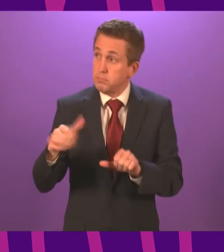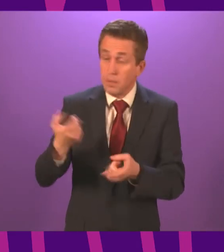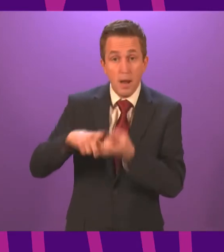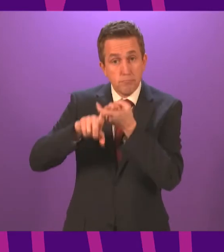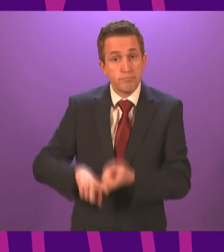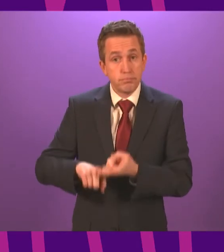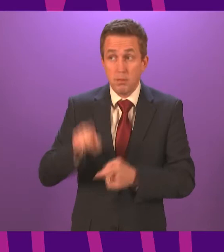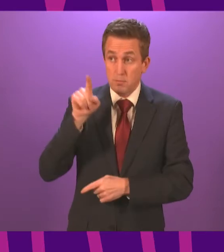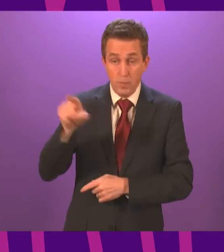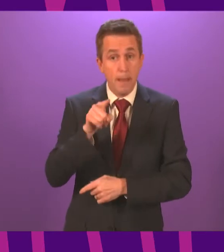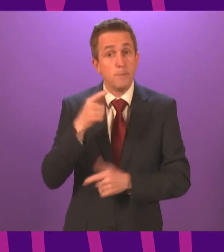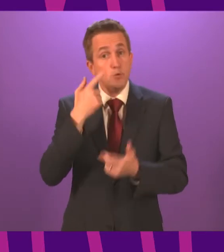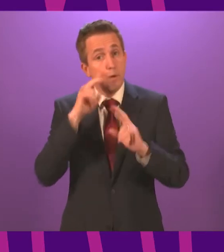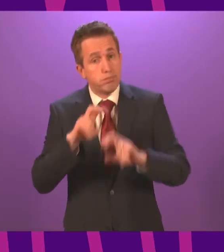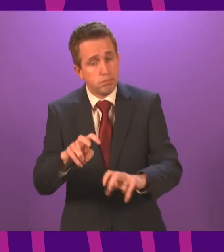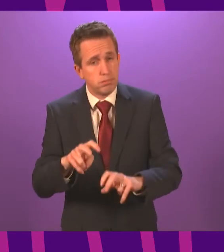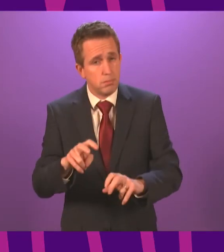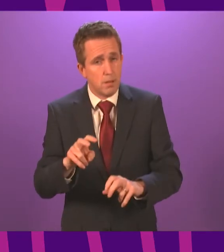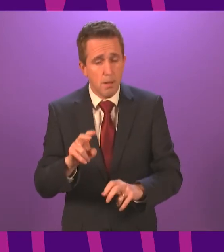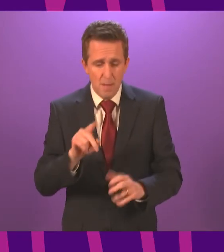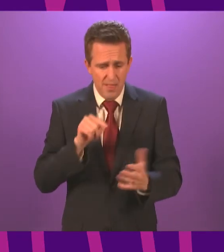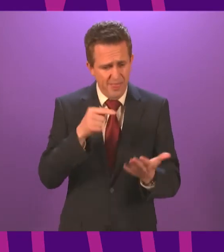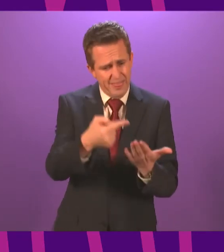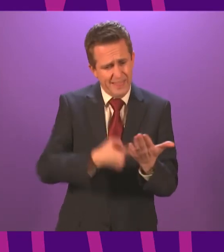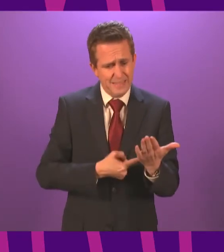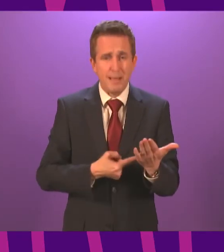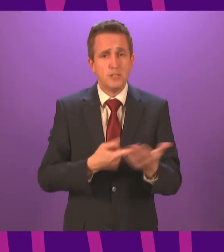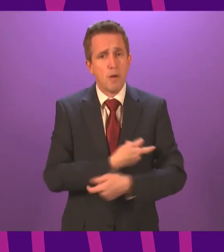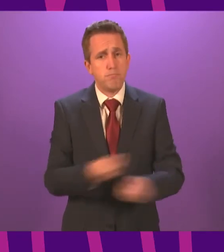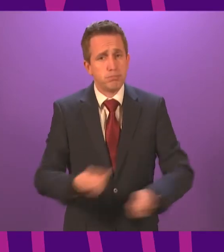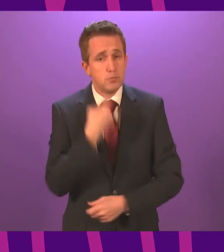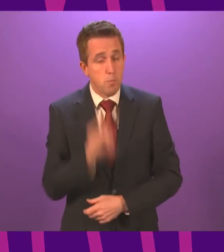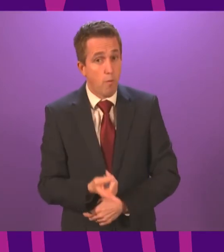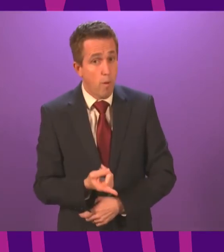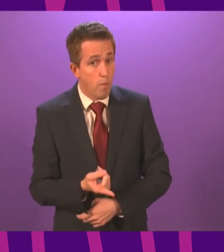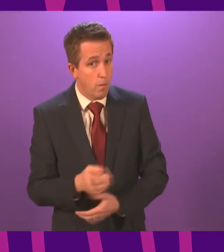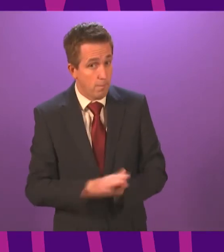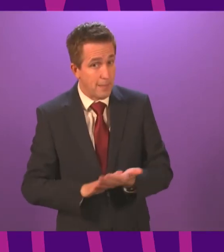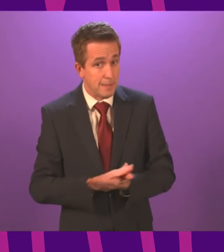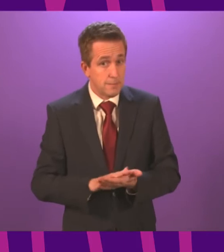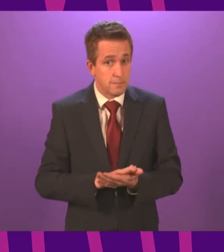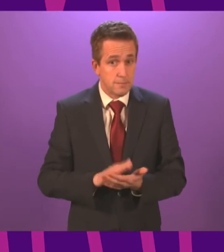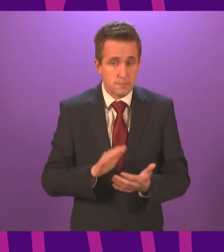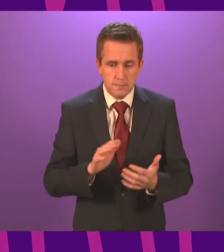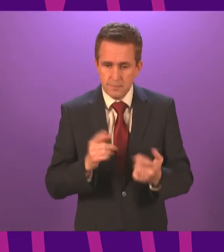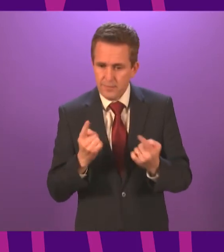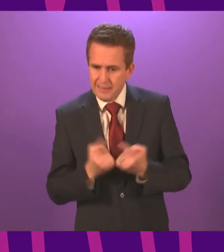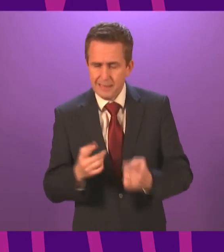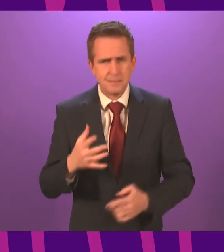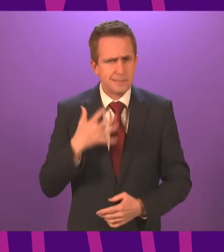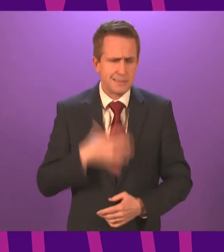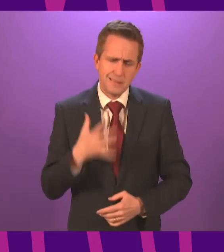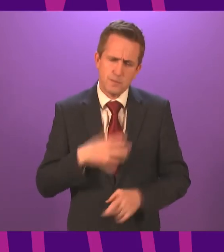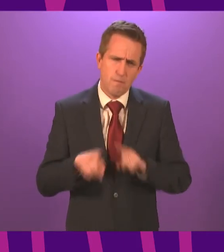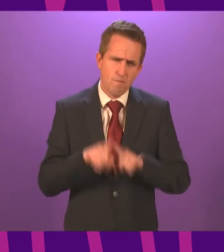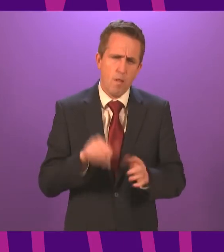commitment to scrutiny. But nevertheless, these measures commence tomorrow. So we are still some way from doing things in the right order,